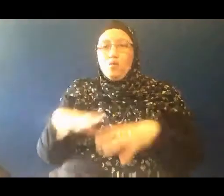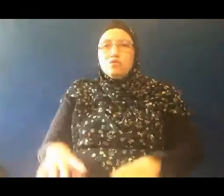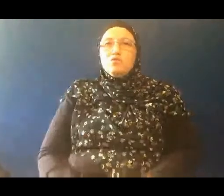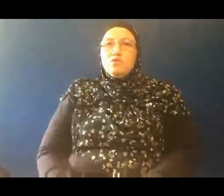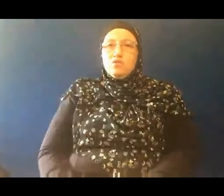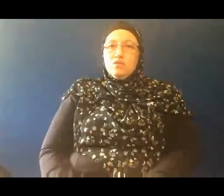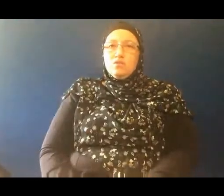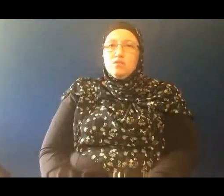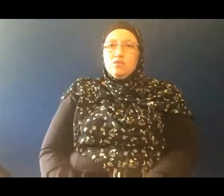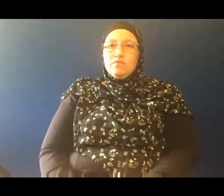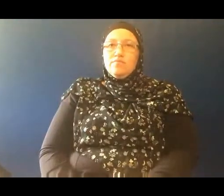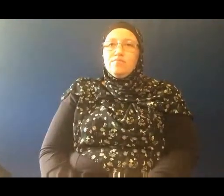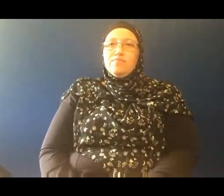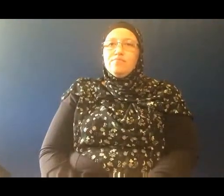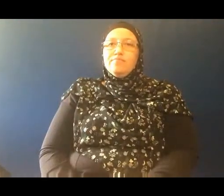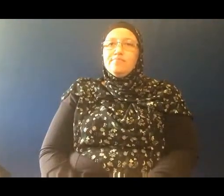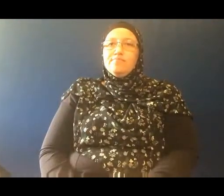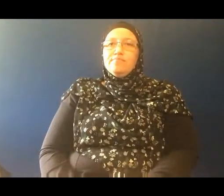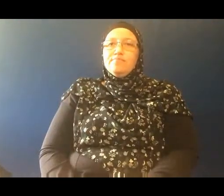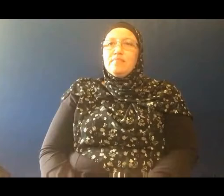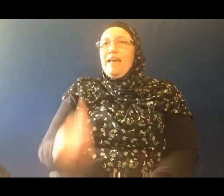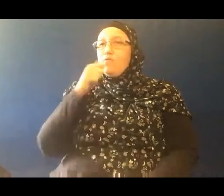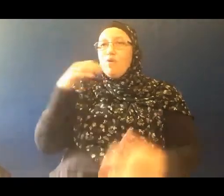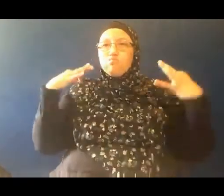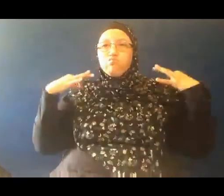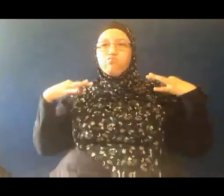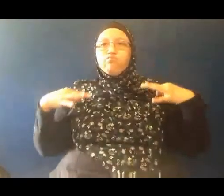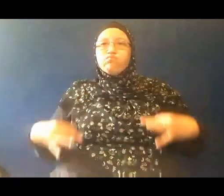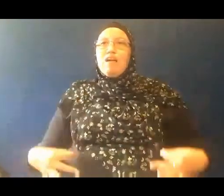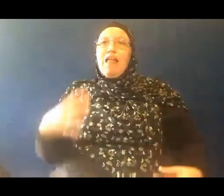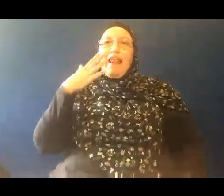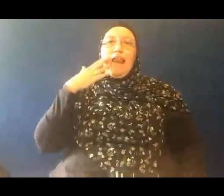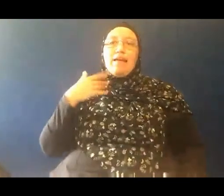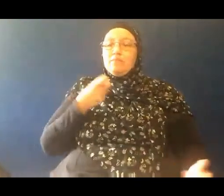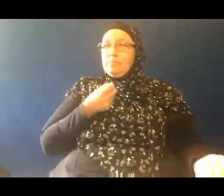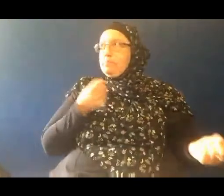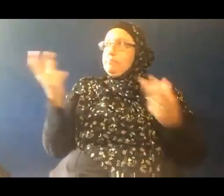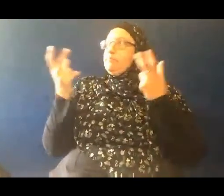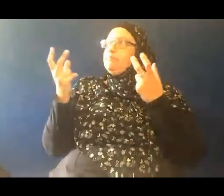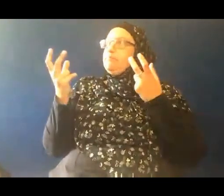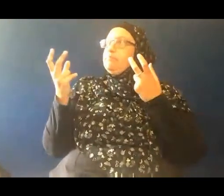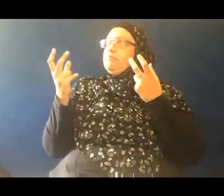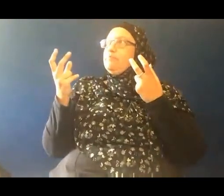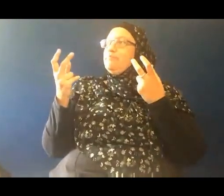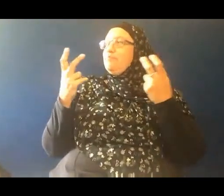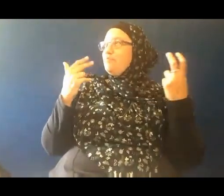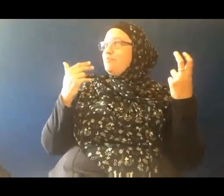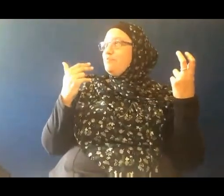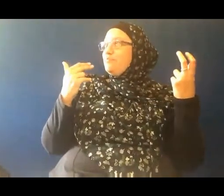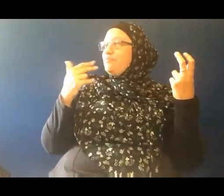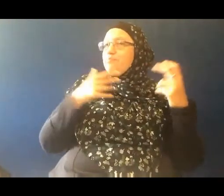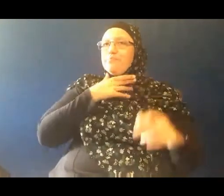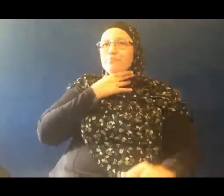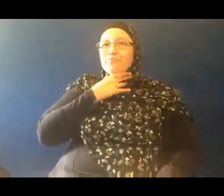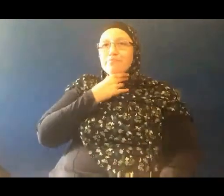and a semi-naked pretty lady is passing by. Let me see if you can tame your desire.